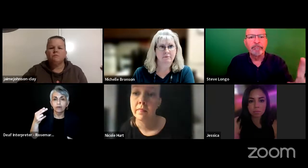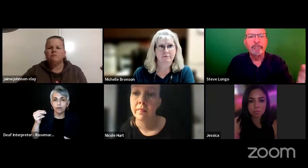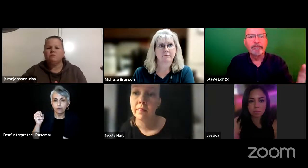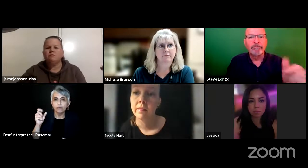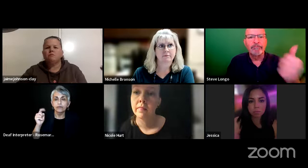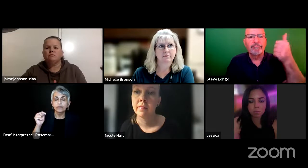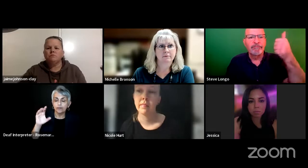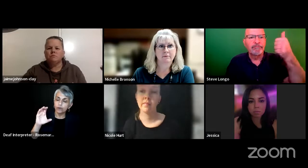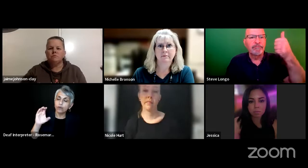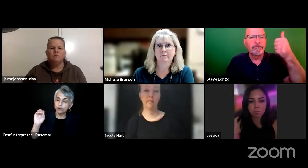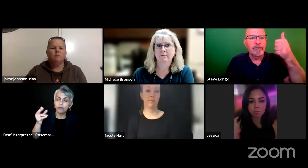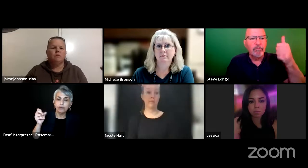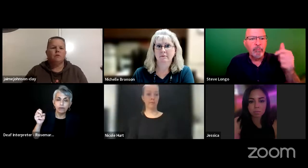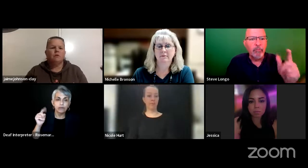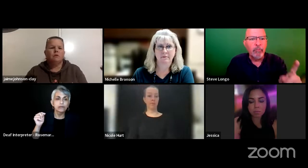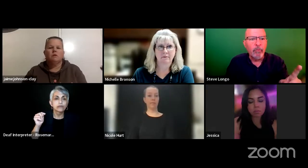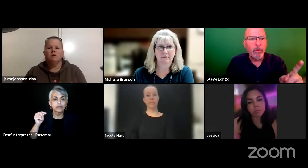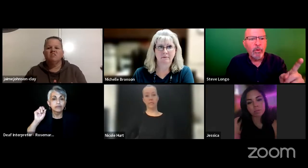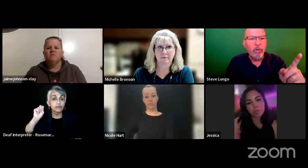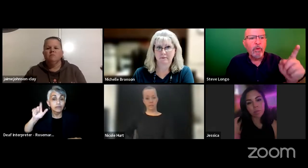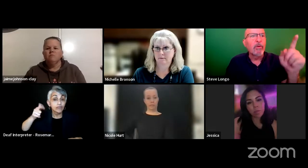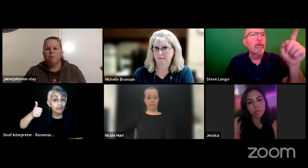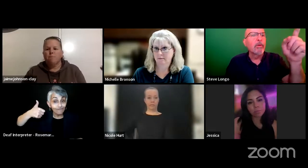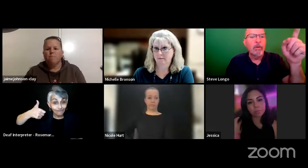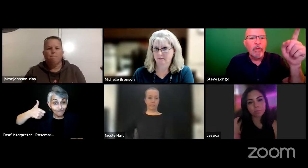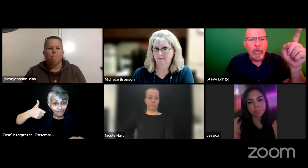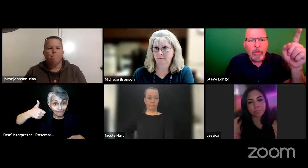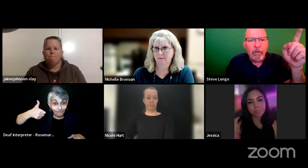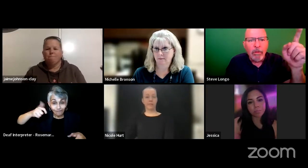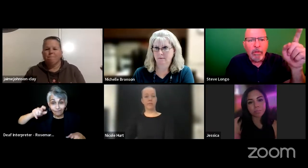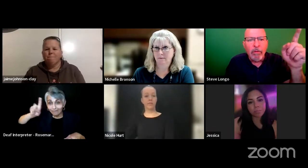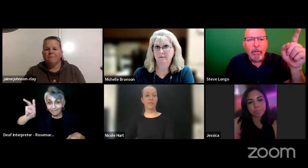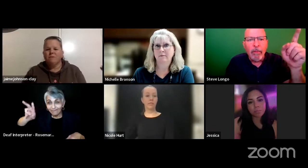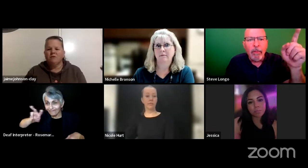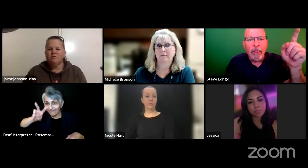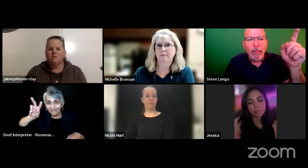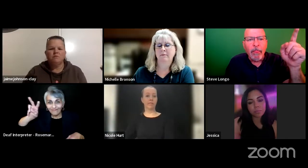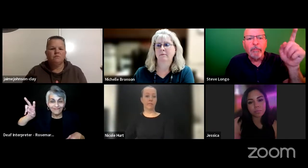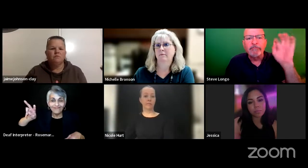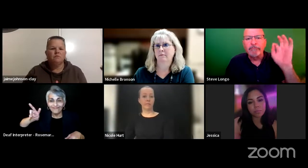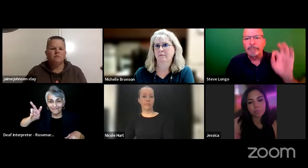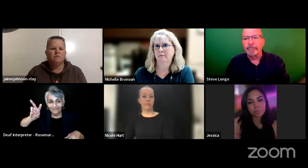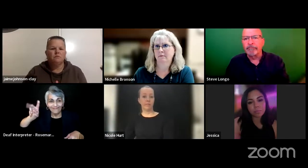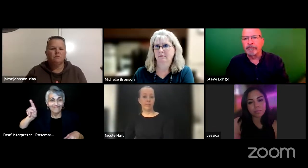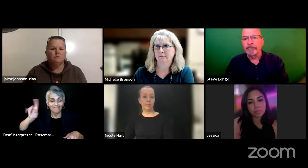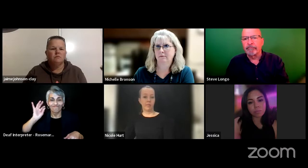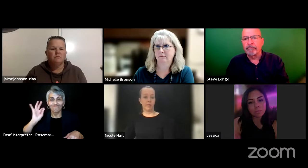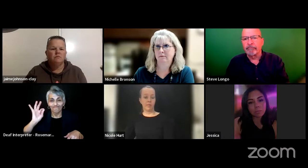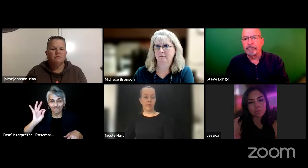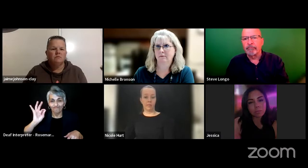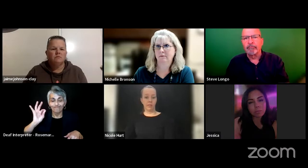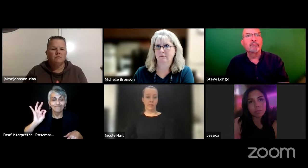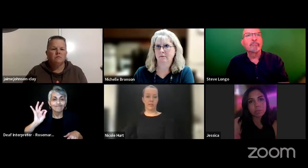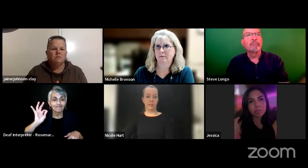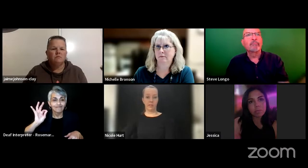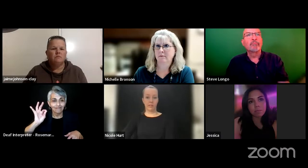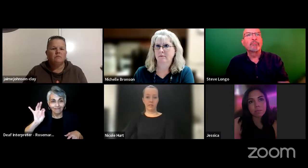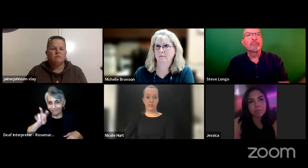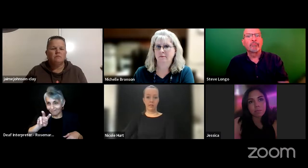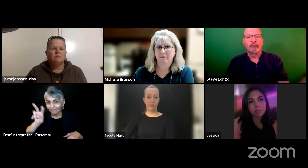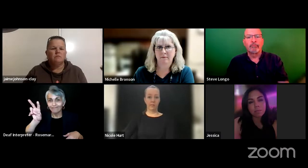All right, thank you, Alex. I've got the co-host powers. Give me just a moment to share my screen.